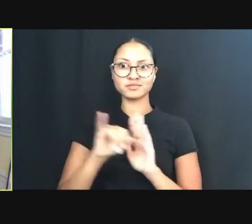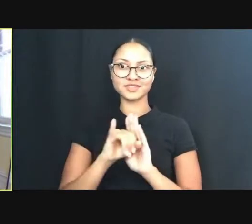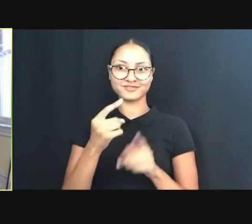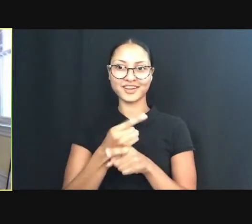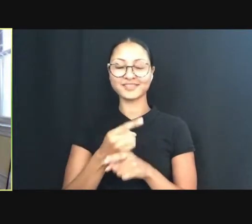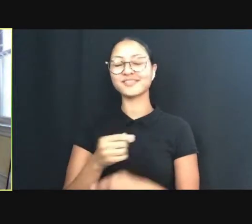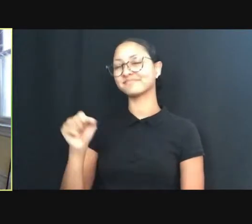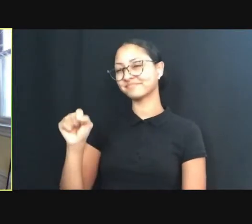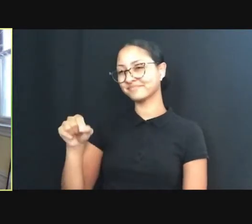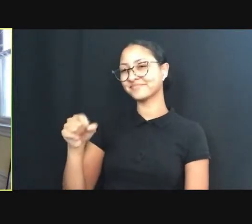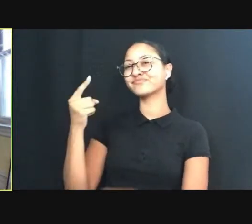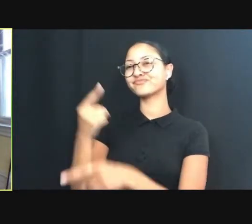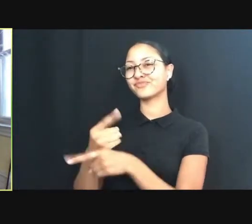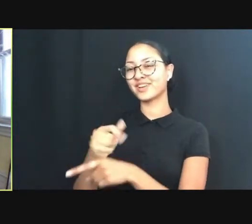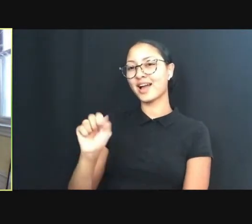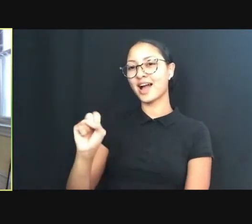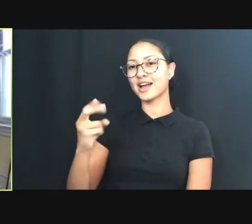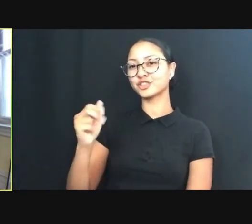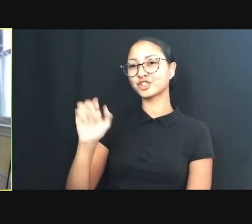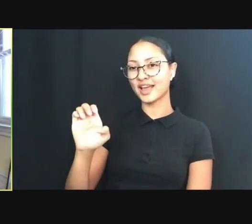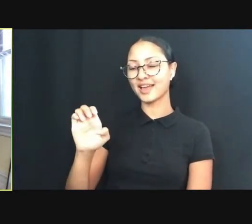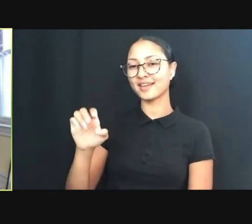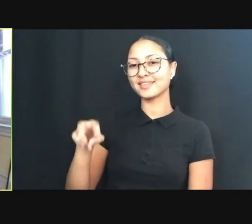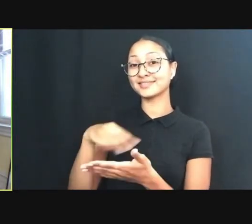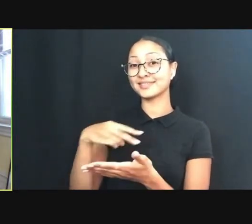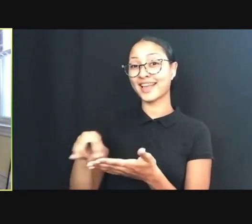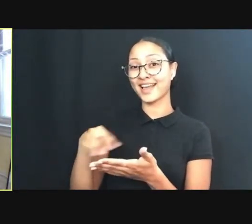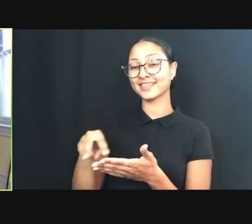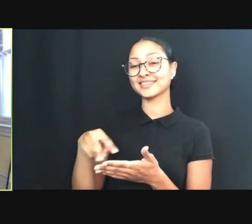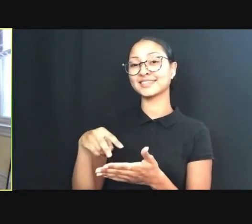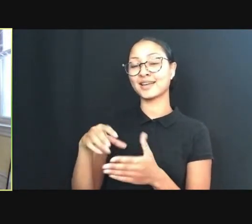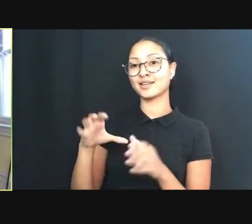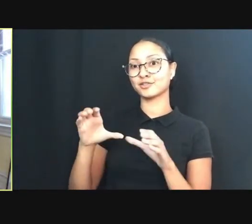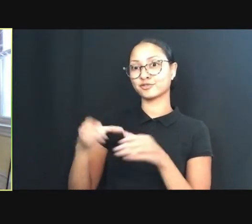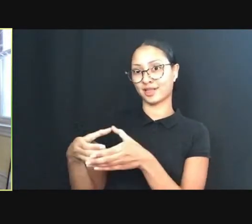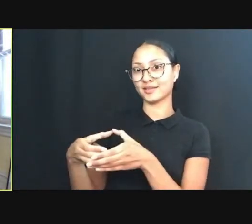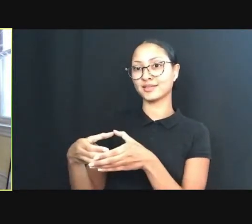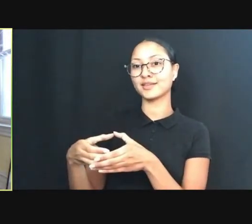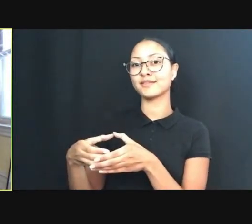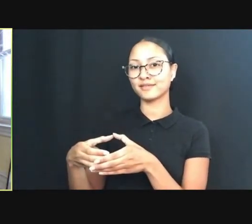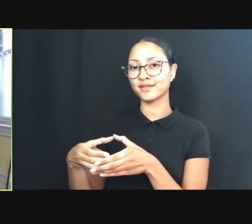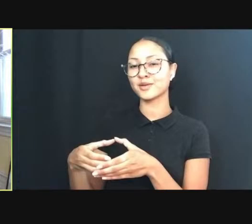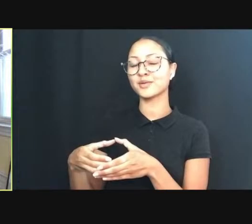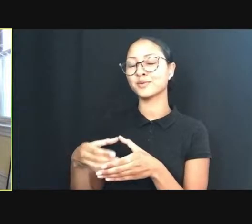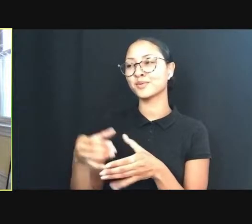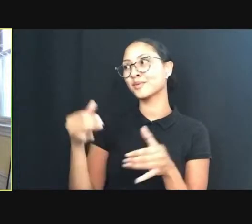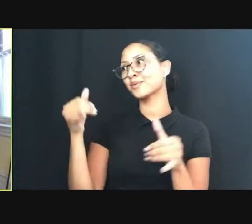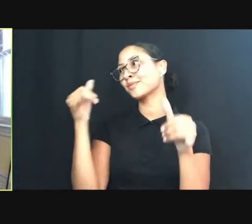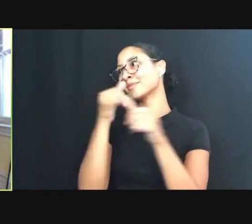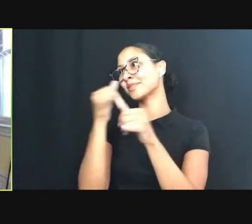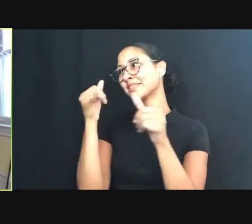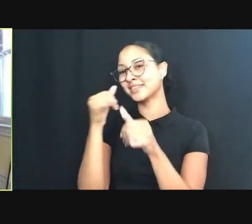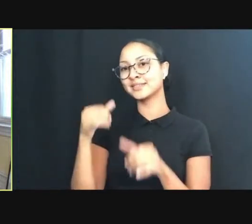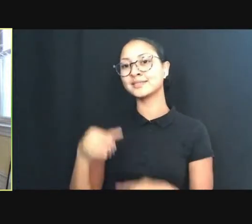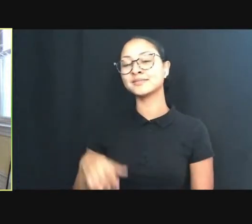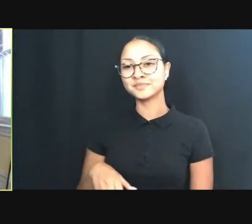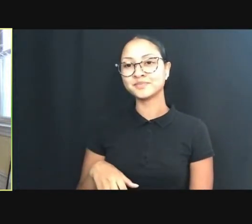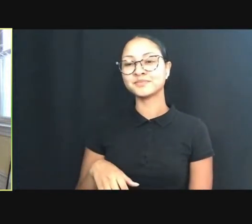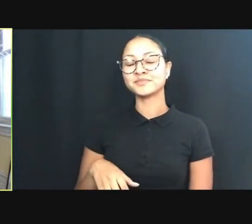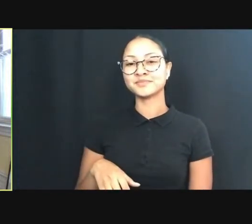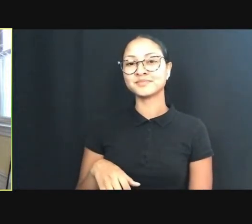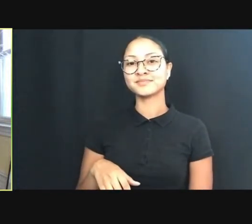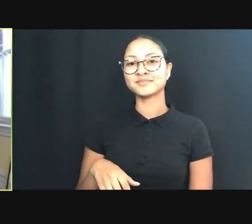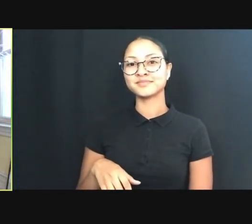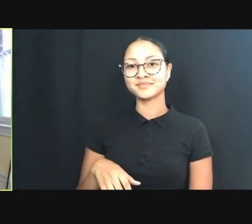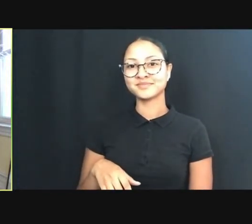Theater Collective. Woo! Okay, so Ashe Dance Theater Collective is, I am